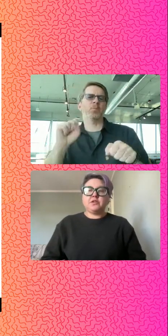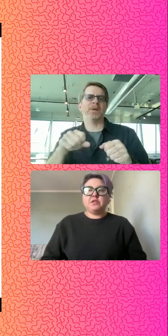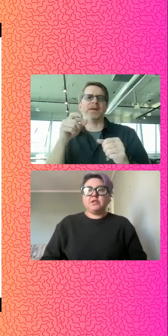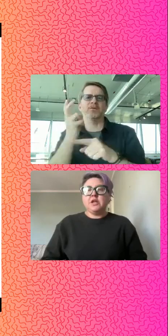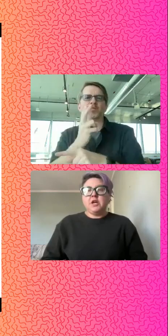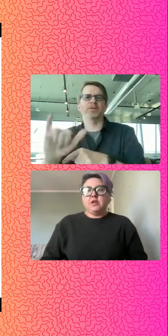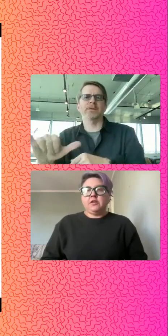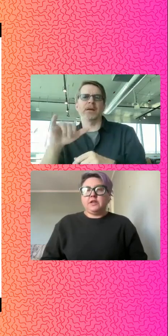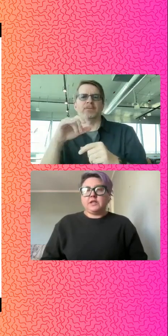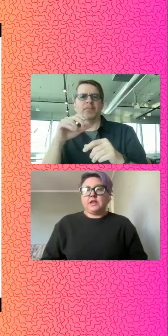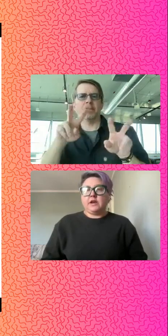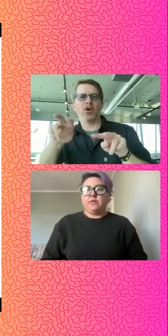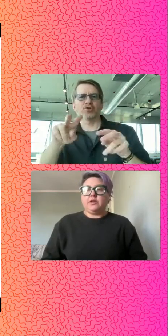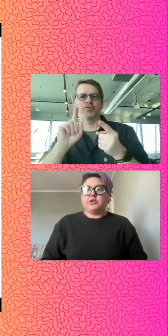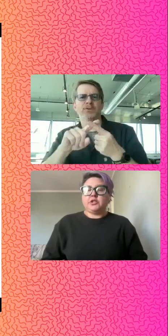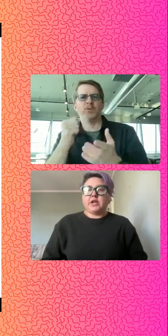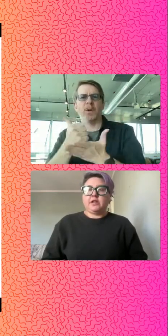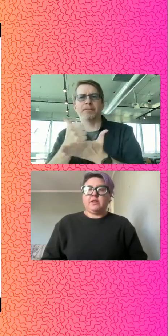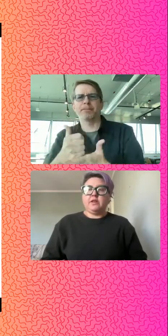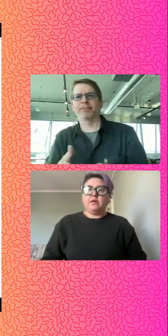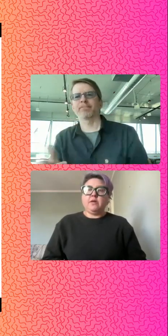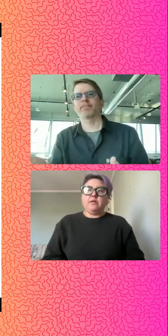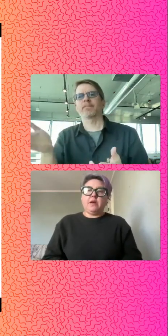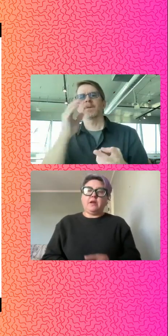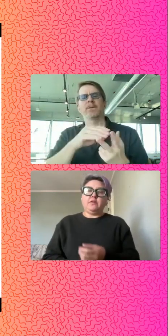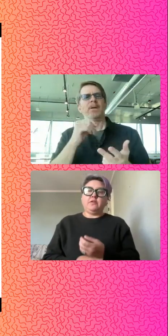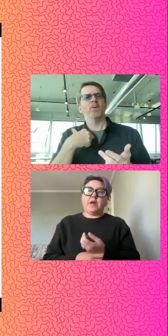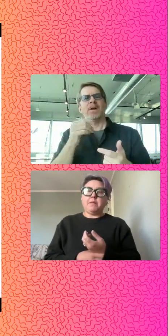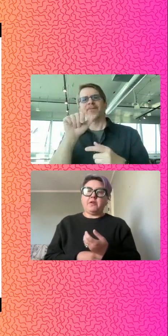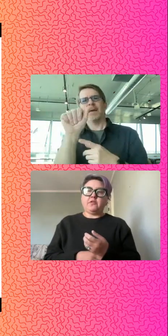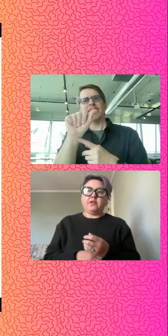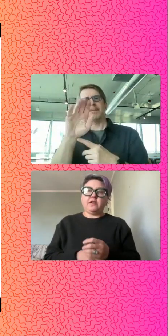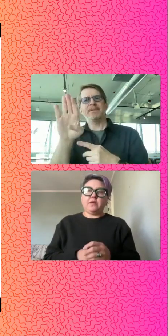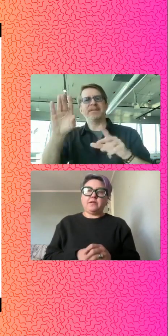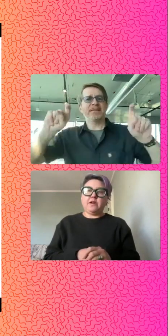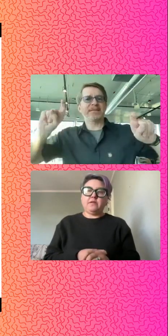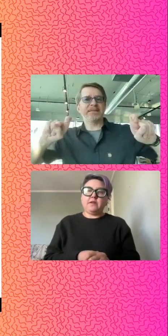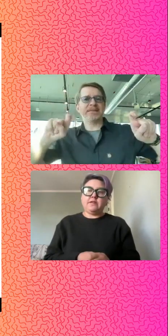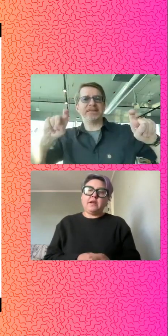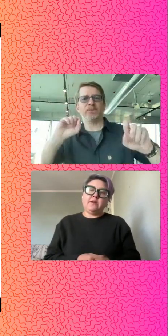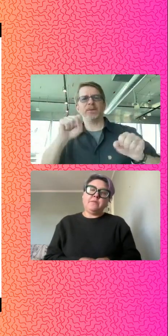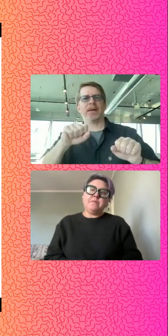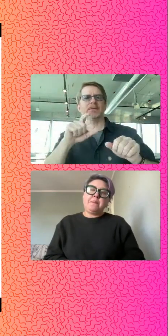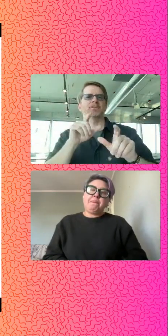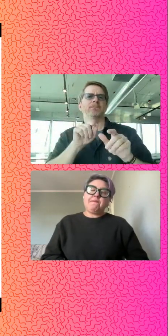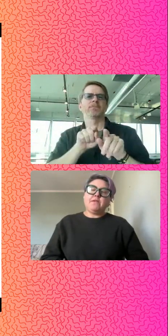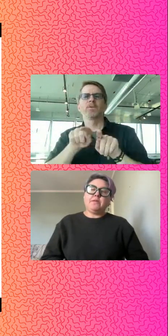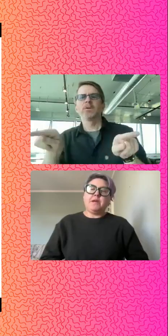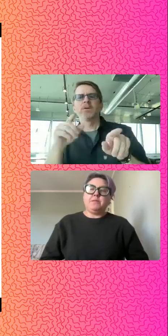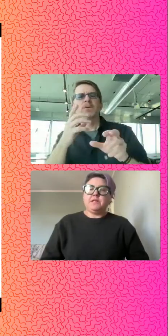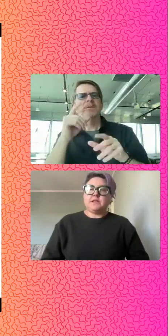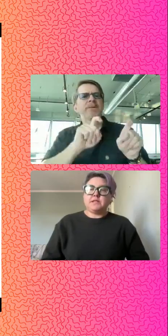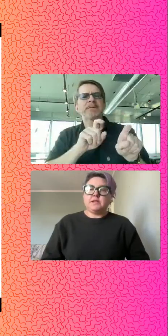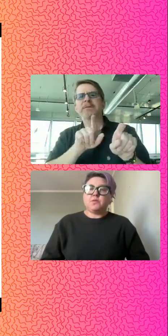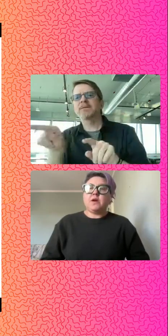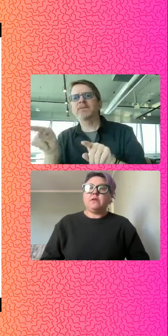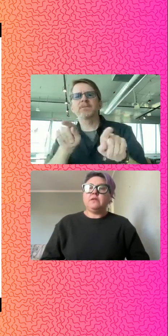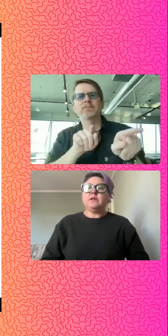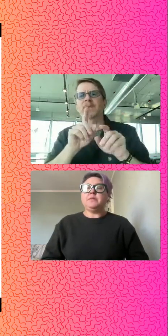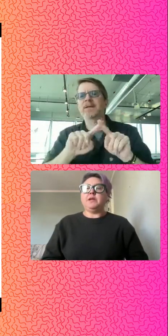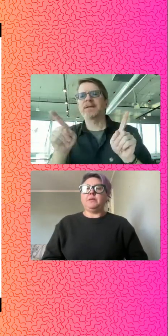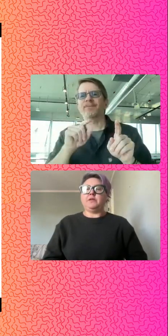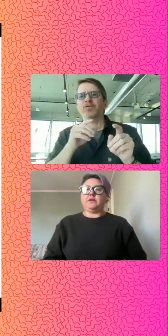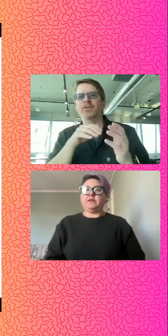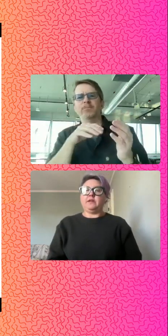under provisioned, things like that. We could check the and use that monitoring to help us out. And then some A/B testing as